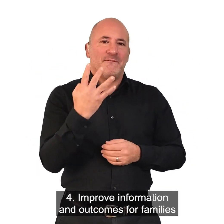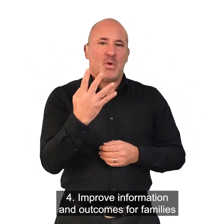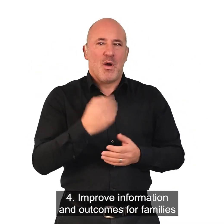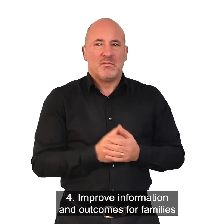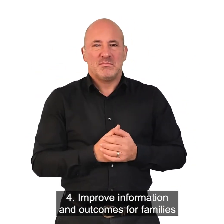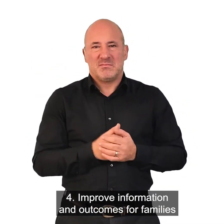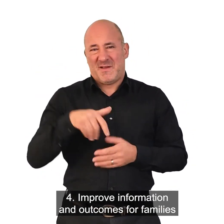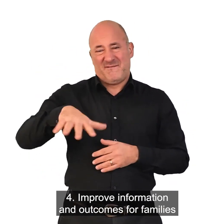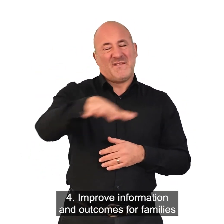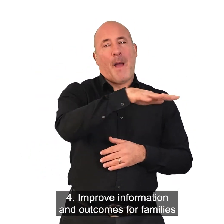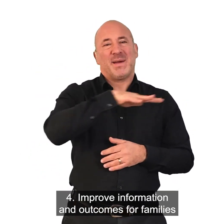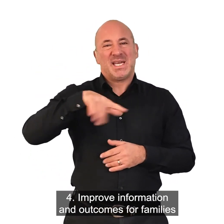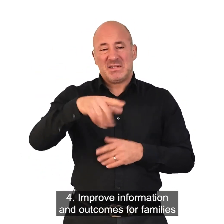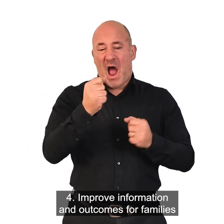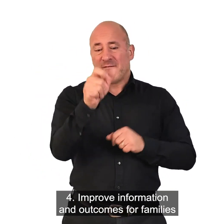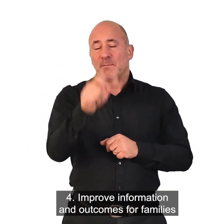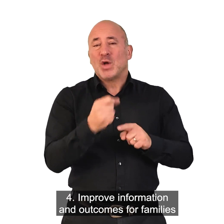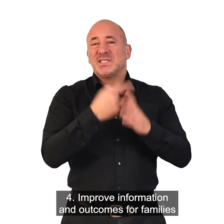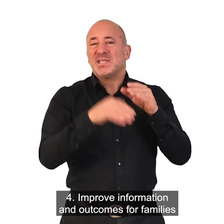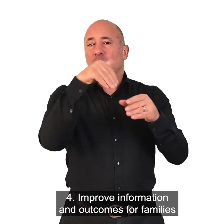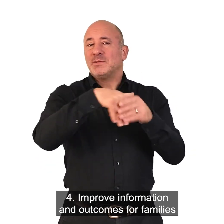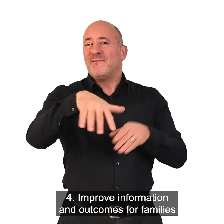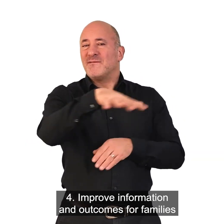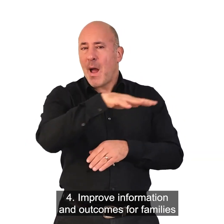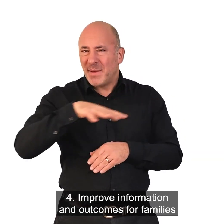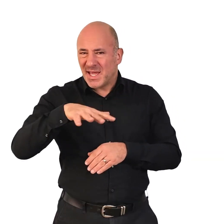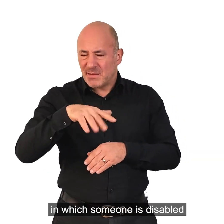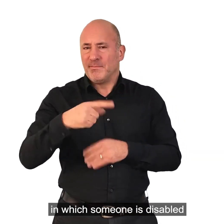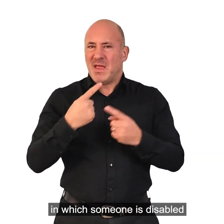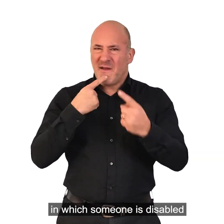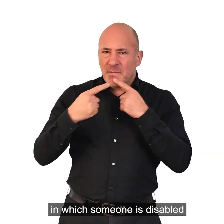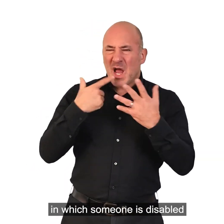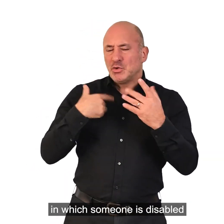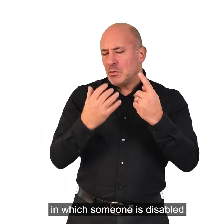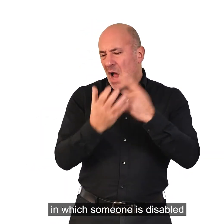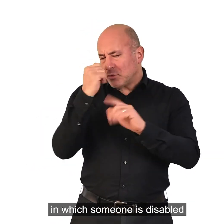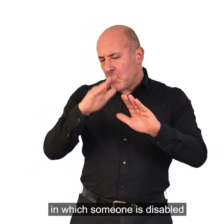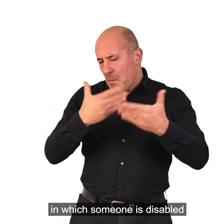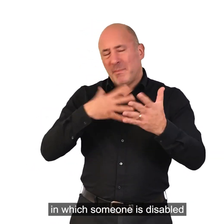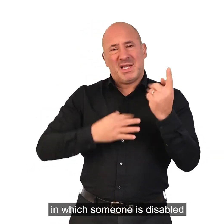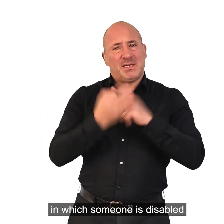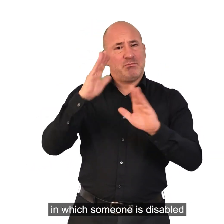4. Improve information and outcomes for families in which someone is disabled.